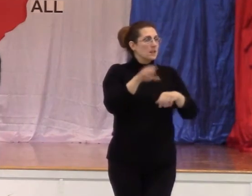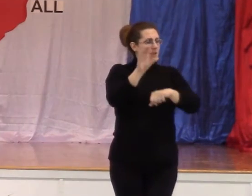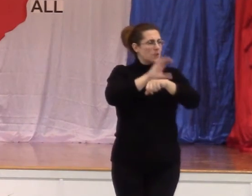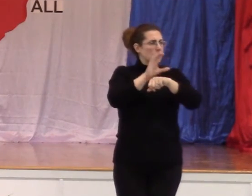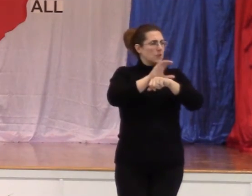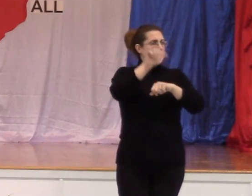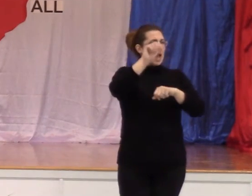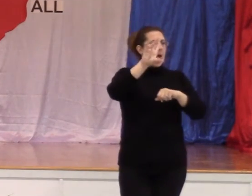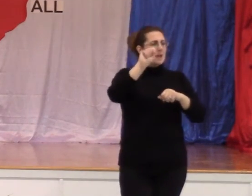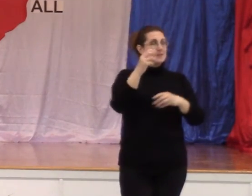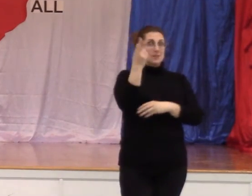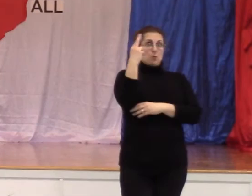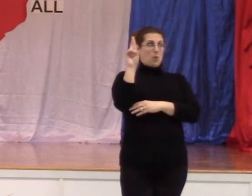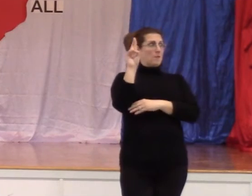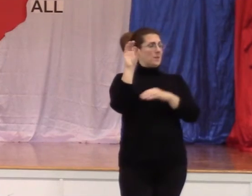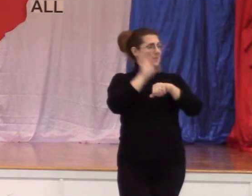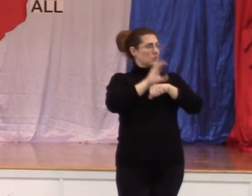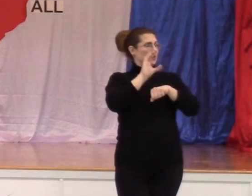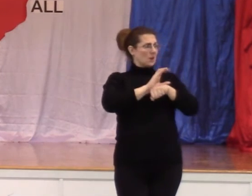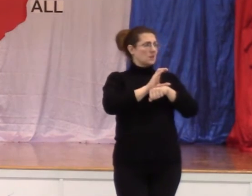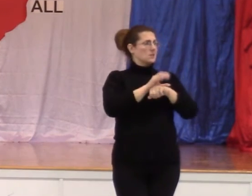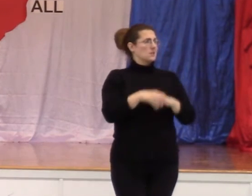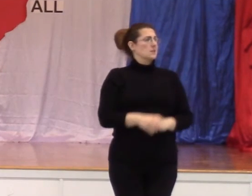is a Reformation church.